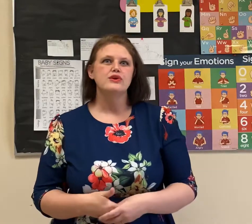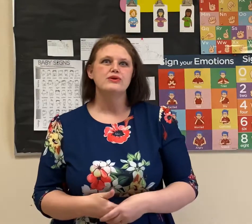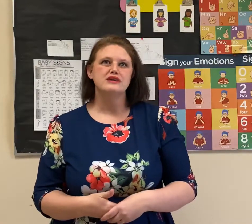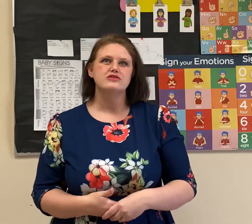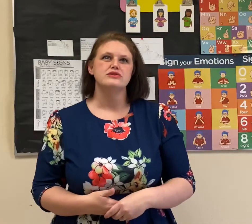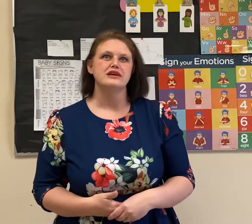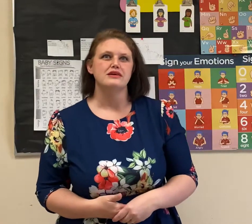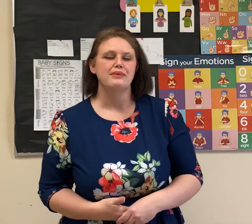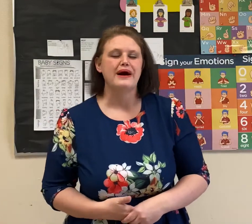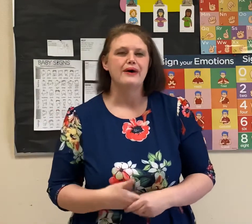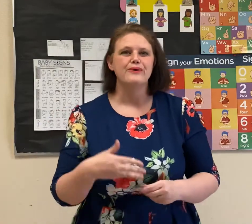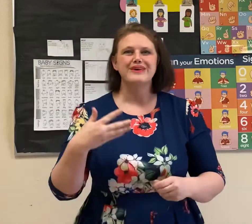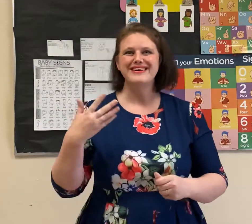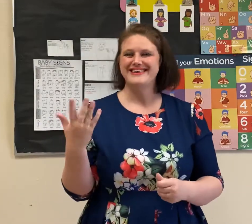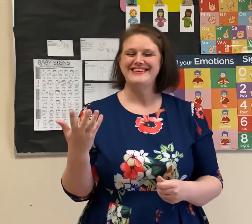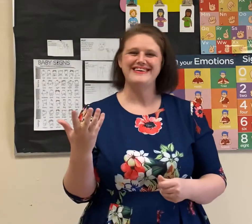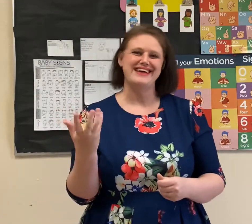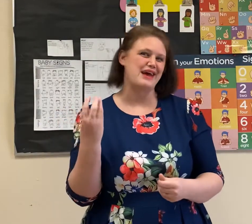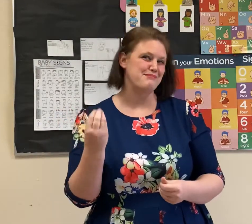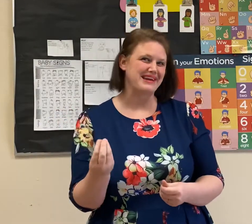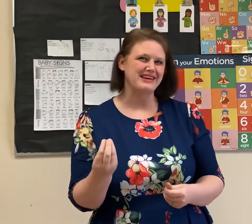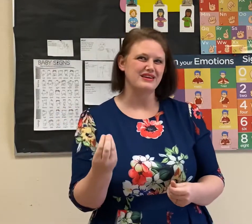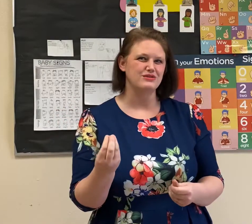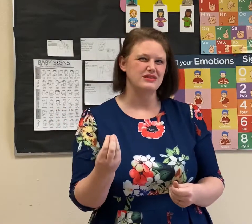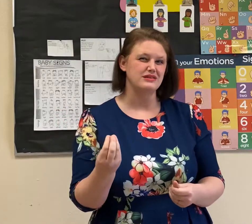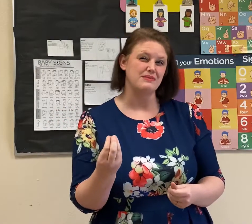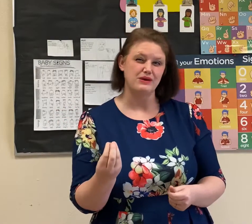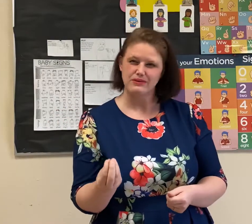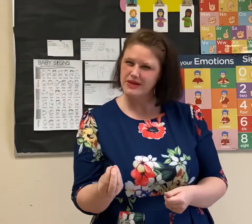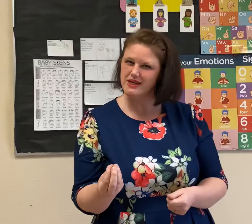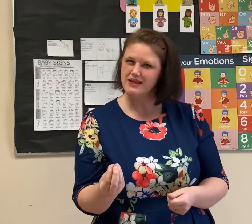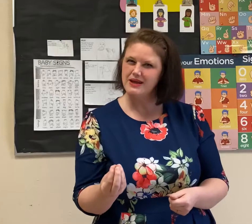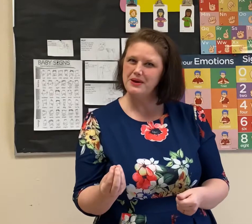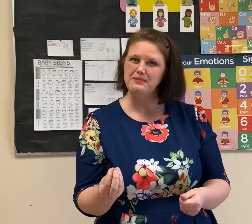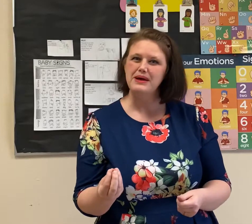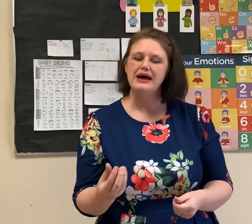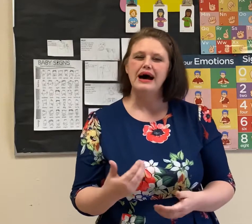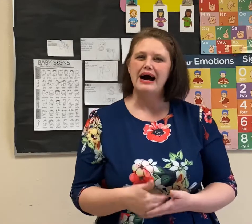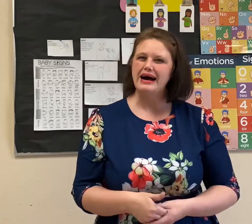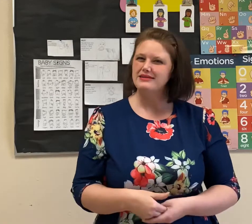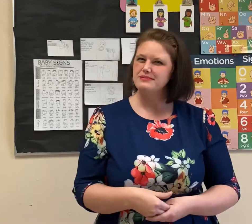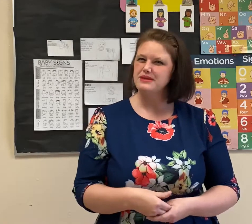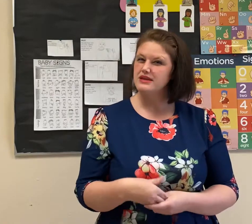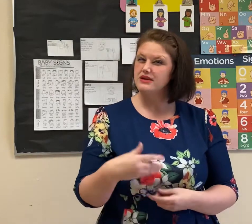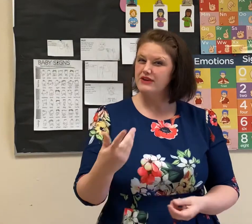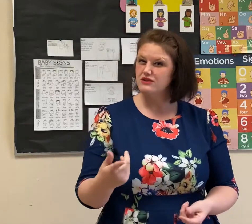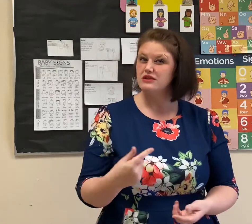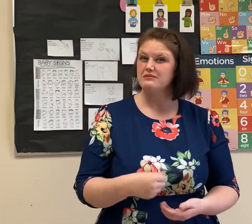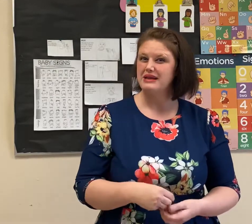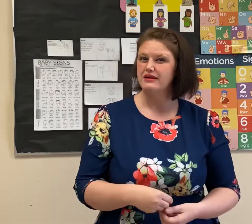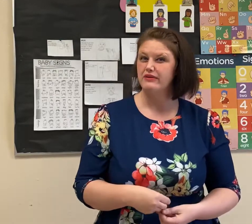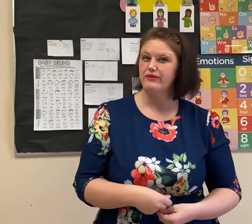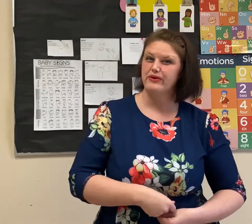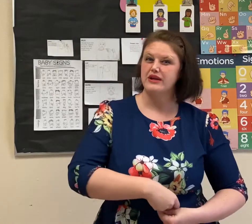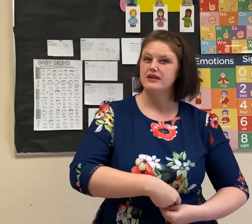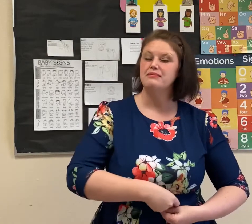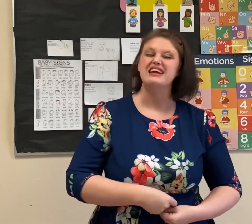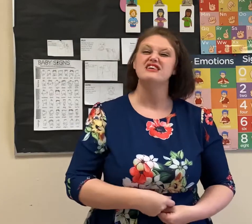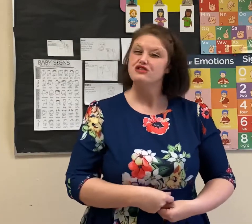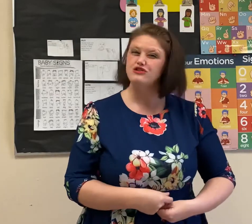to think about, am I going to use this in my curriculum? I typically, if I use it in my curriculum, I introduce it